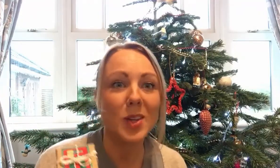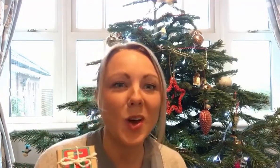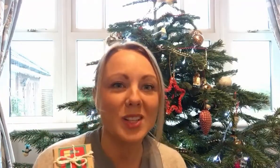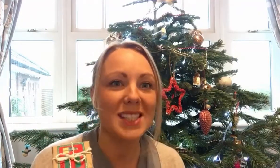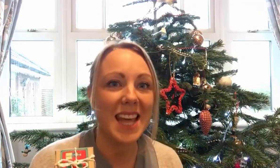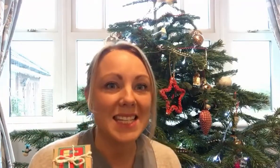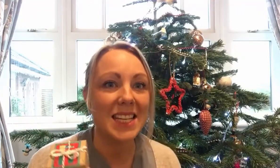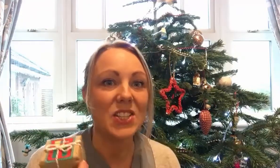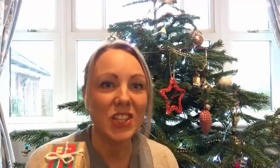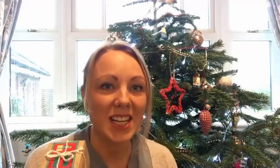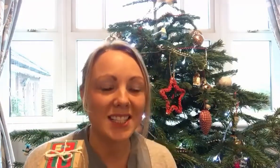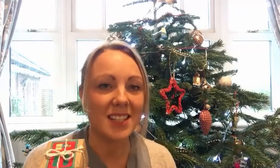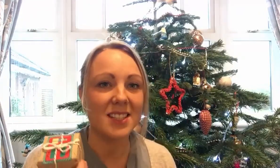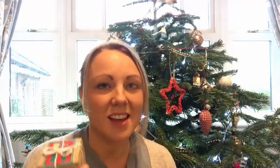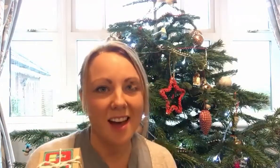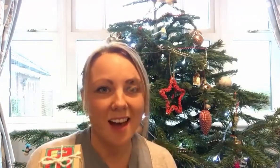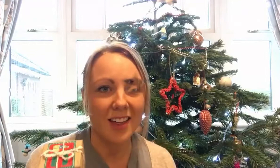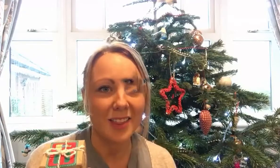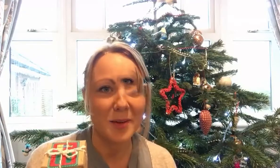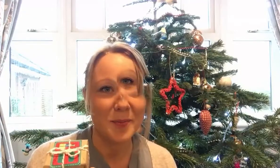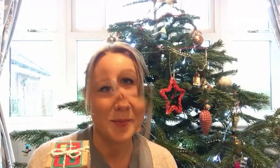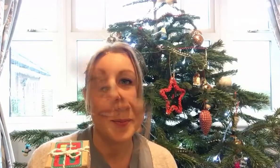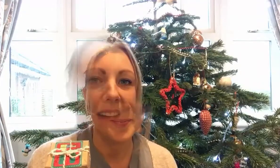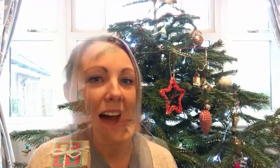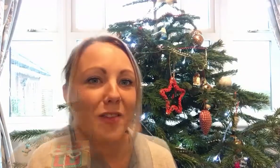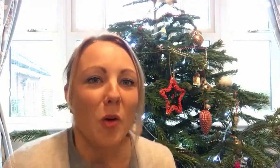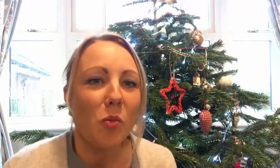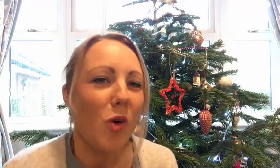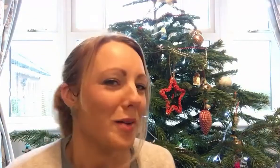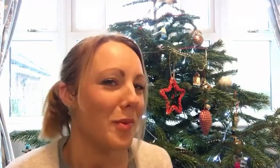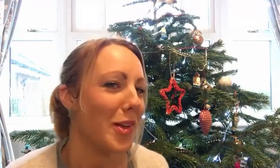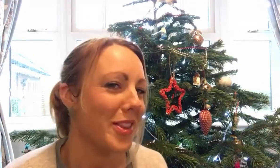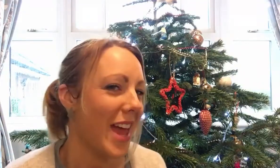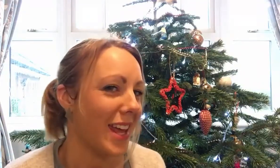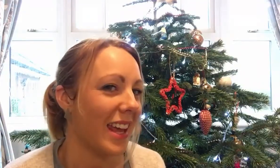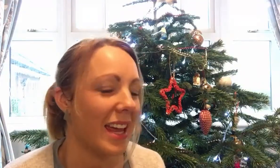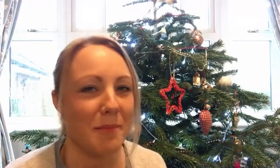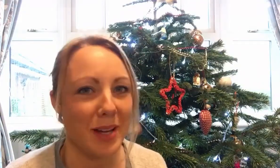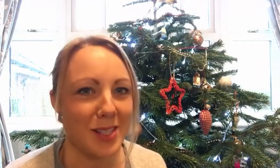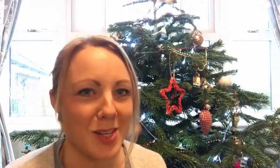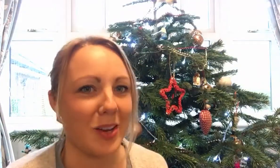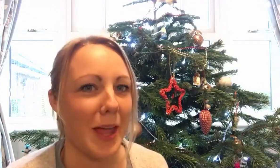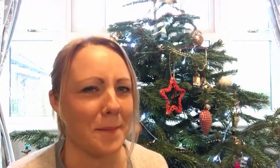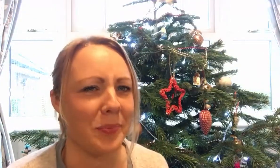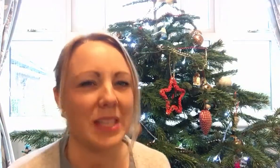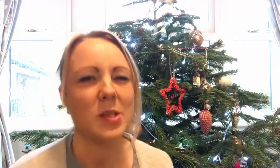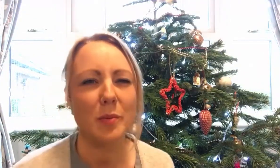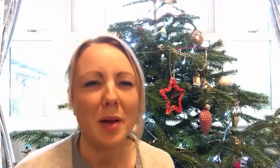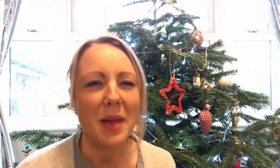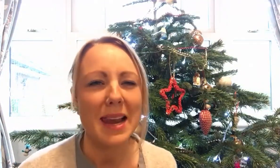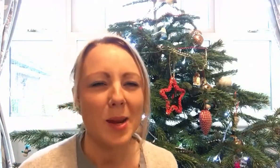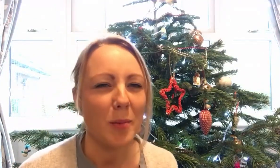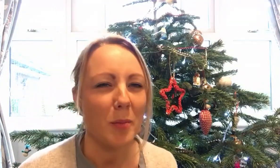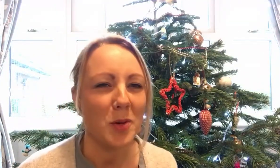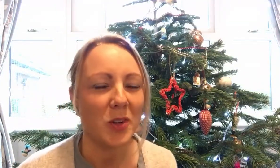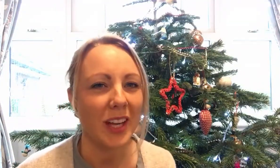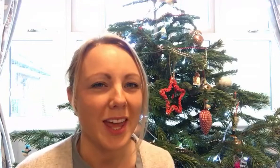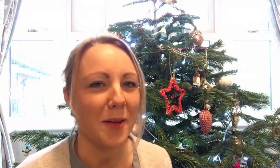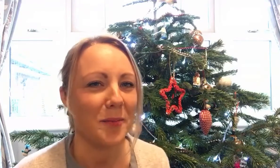God sending Jesus to earth. I've got one more thing in my stocking. This one might be a little bit more tricky.